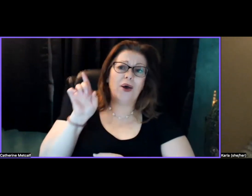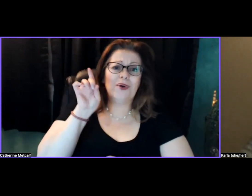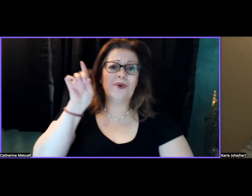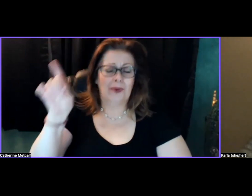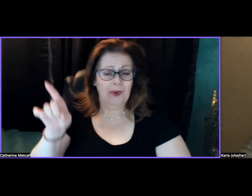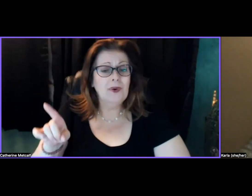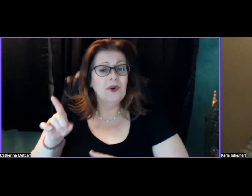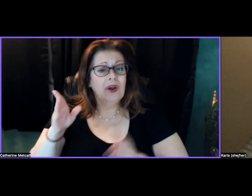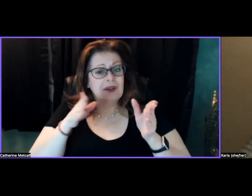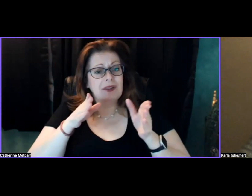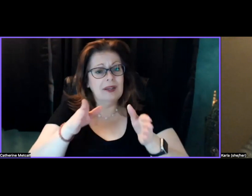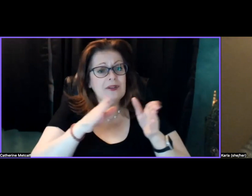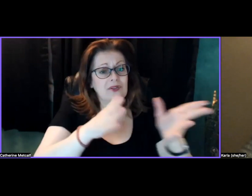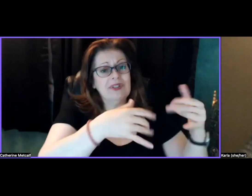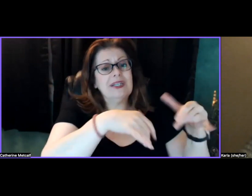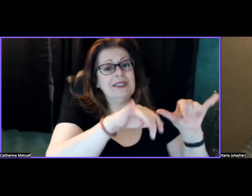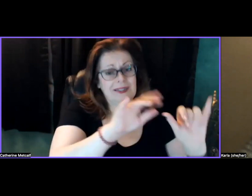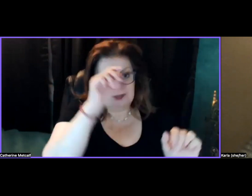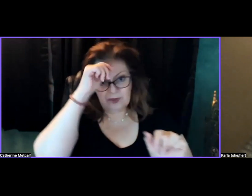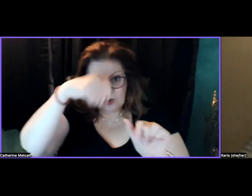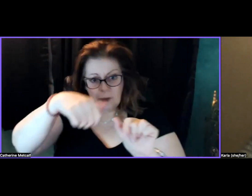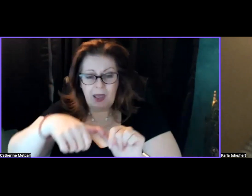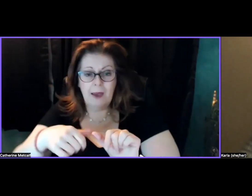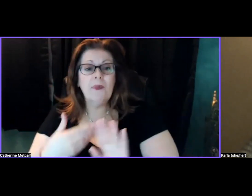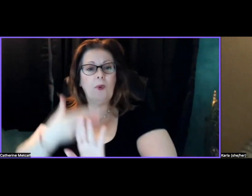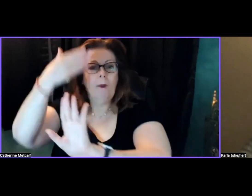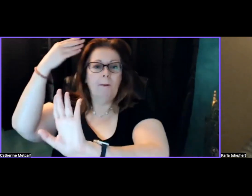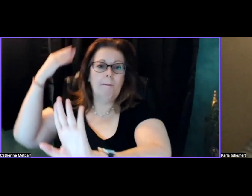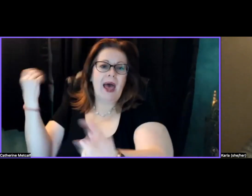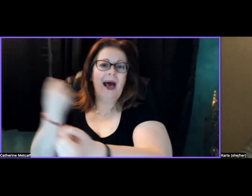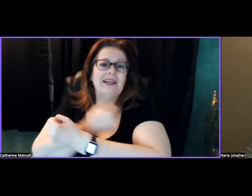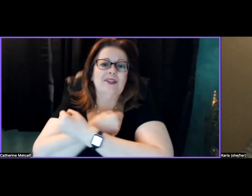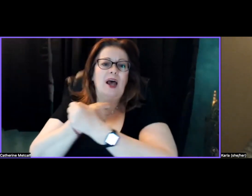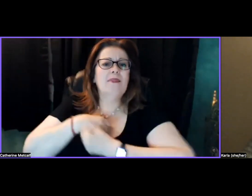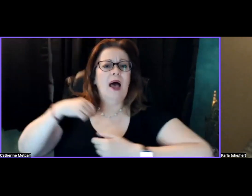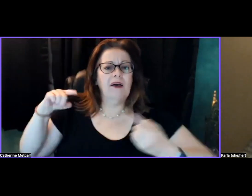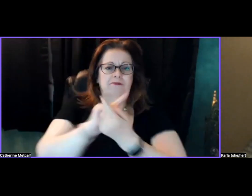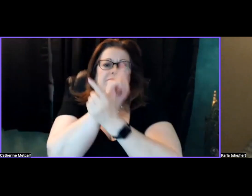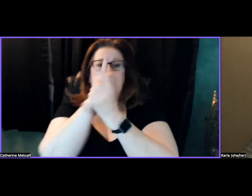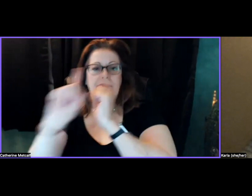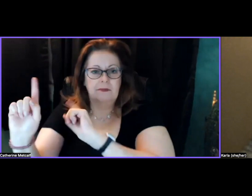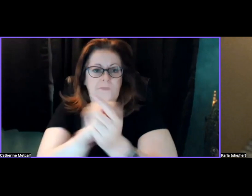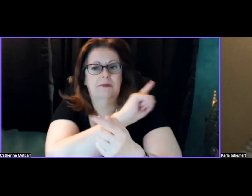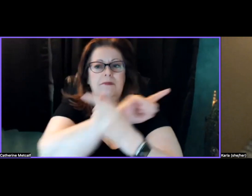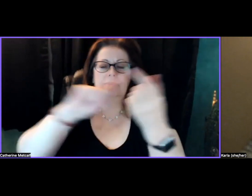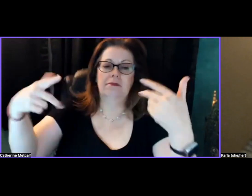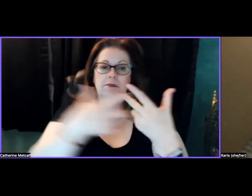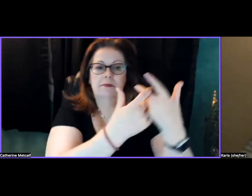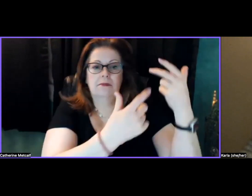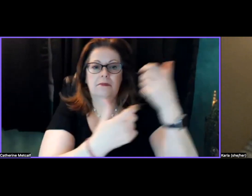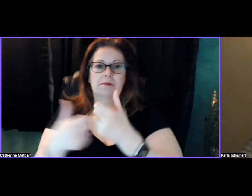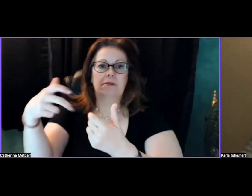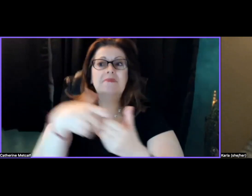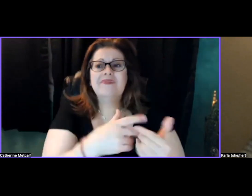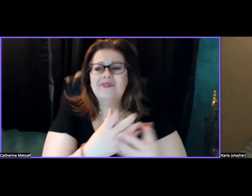do. Small specters of past loves crashing into one another, chiming like bells do. On city street